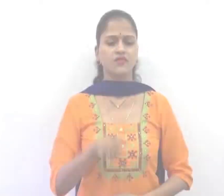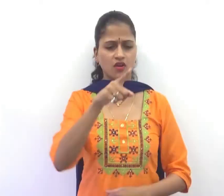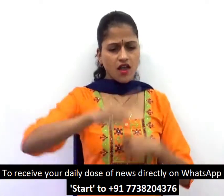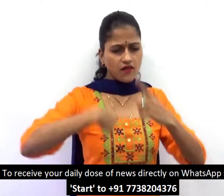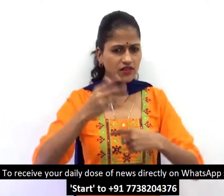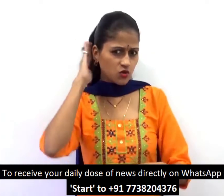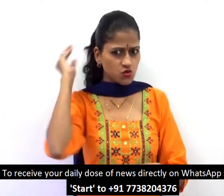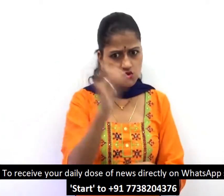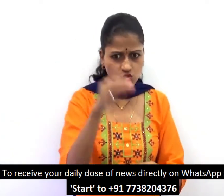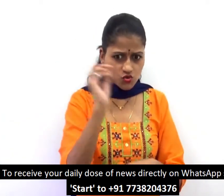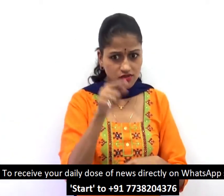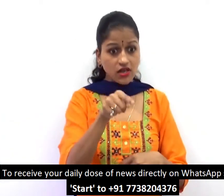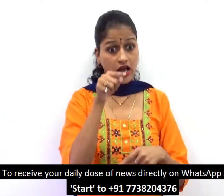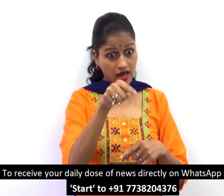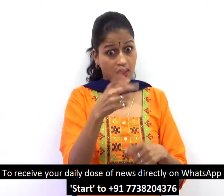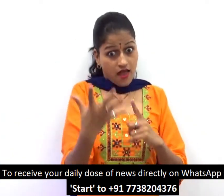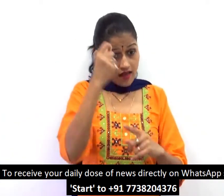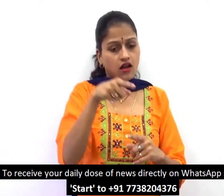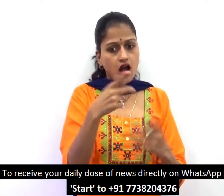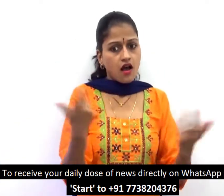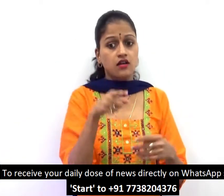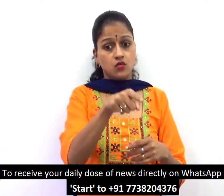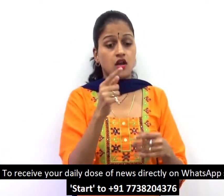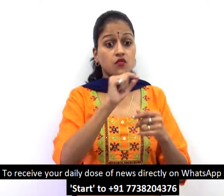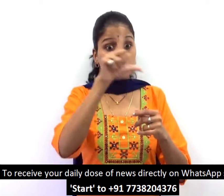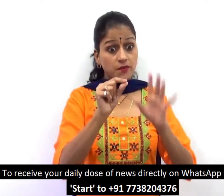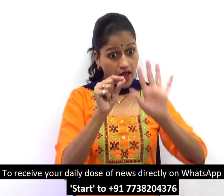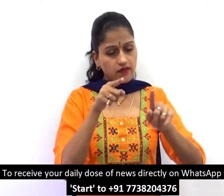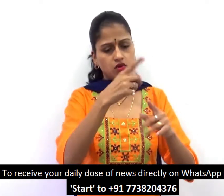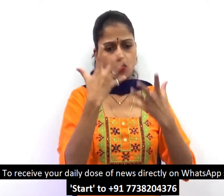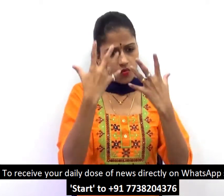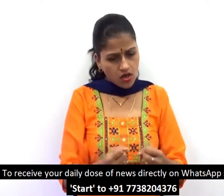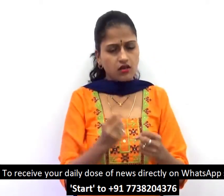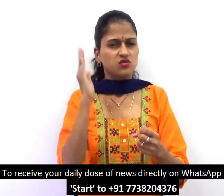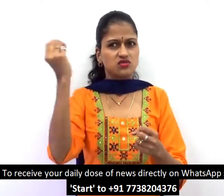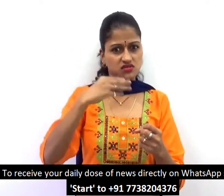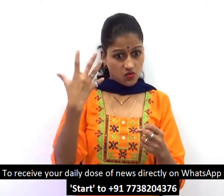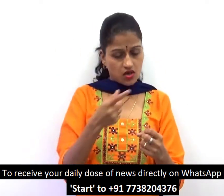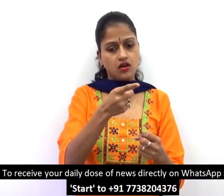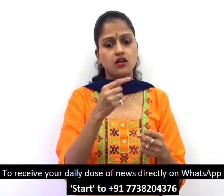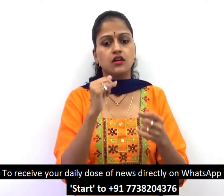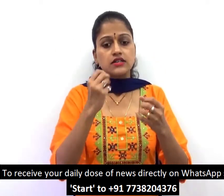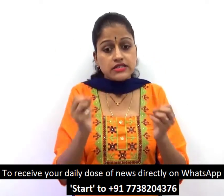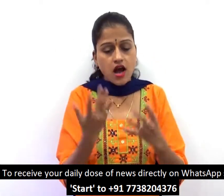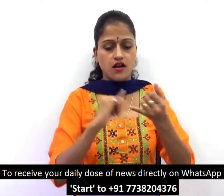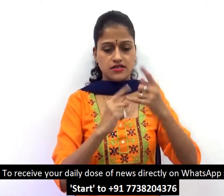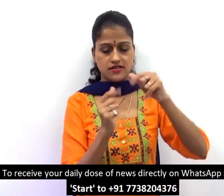to receive your daily dose of news directly on whatsapp send start to plus 9 1 7 7 3 8 2 0 4 3